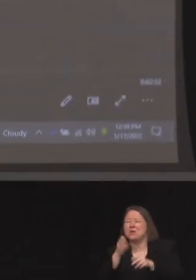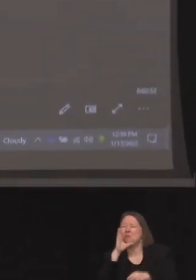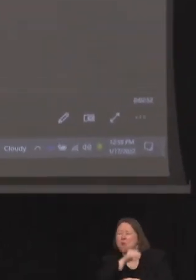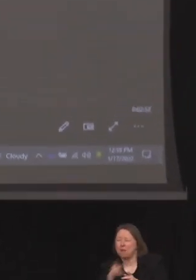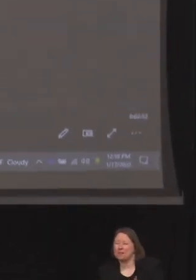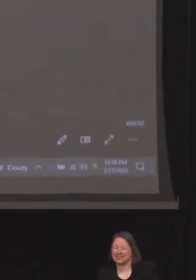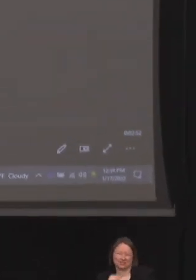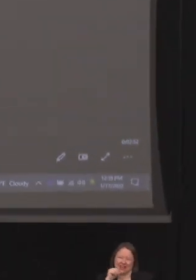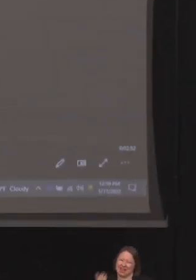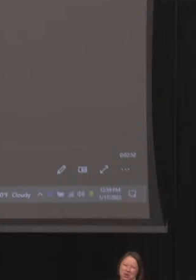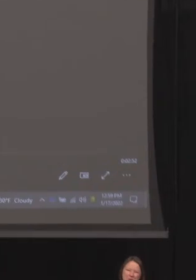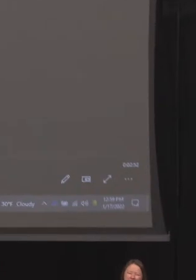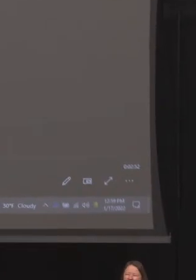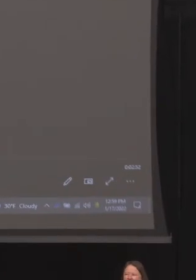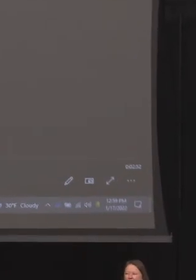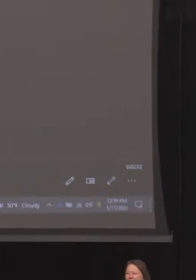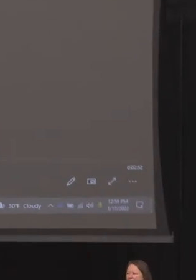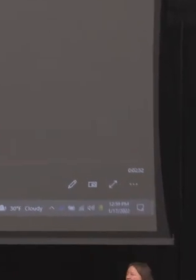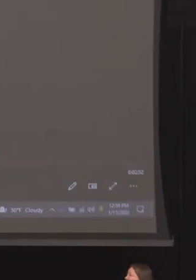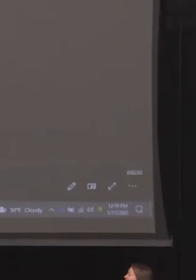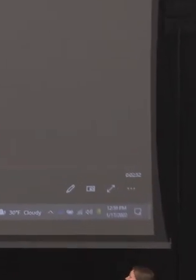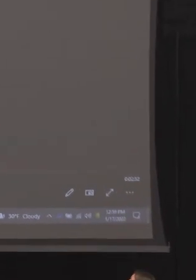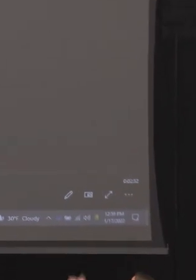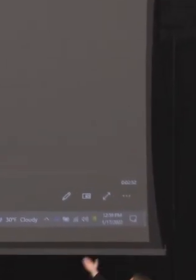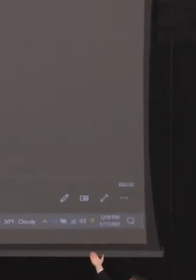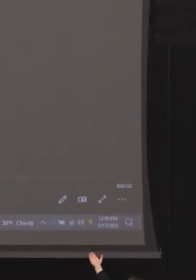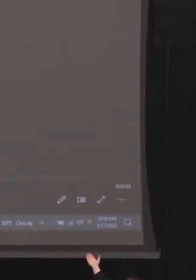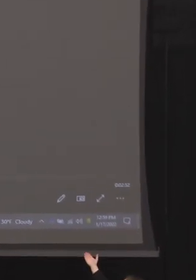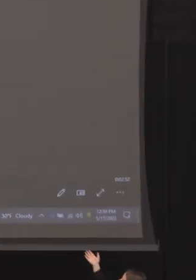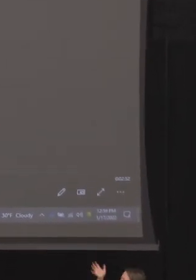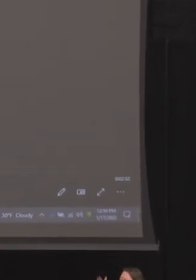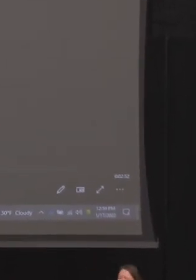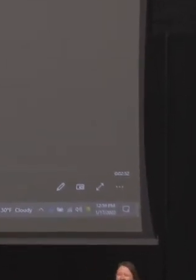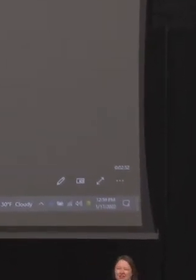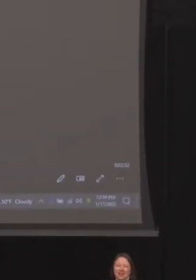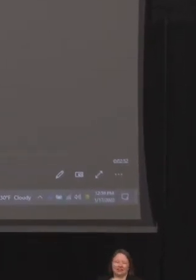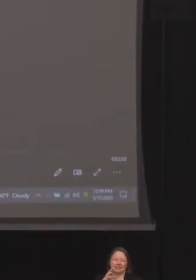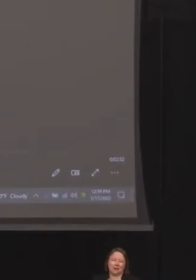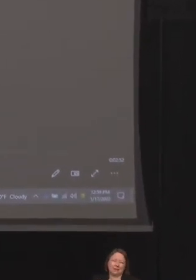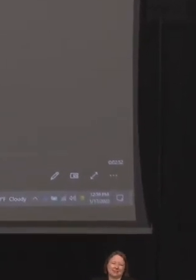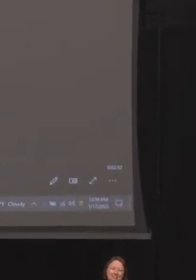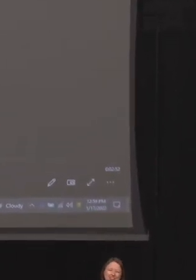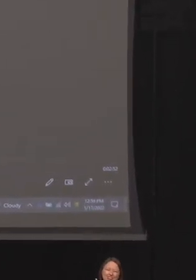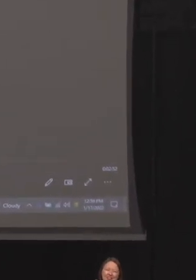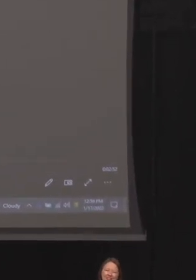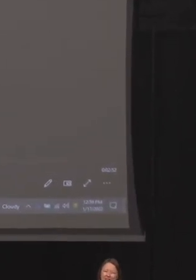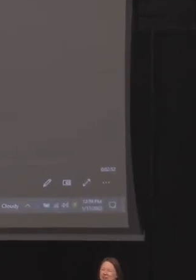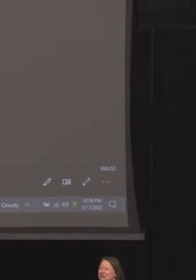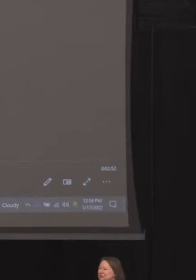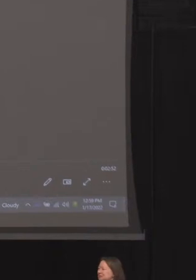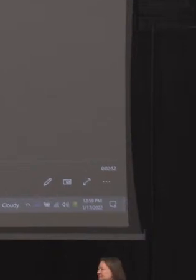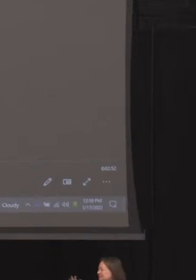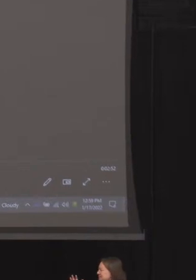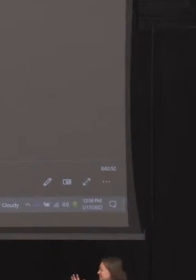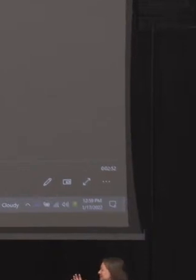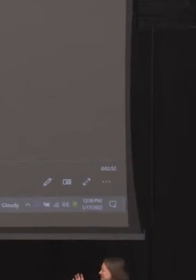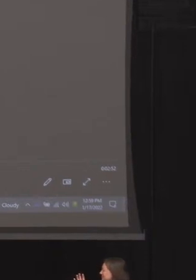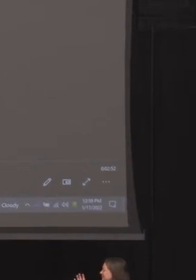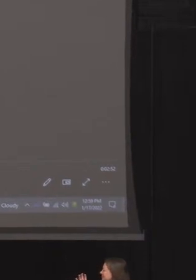here with us, but if I can point your way to the screen, he left us a warm message. Thank you.